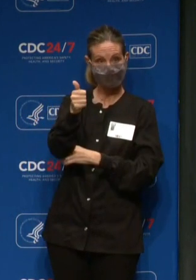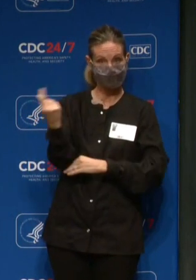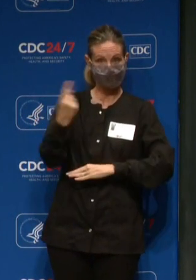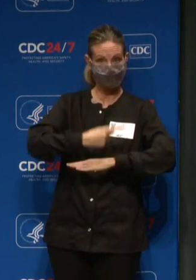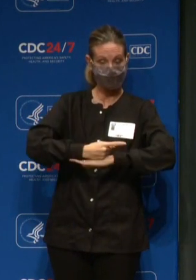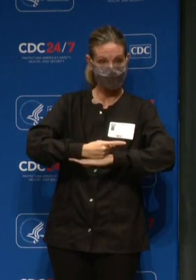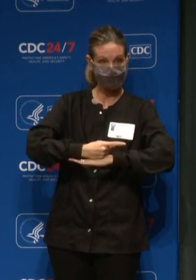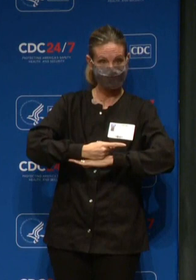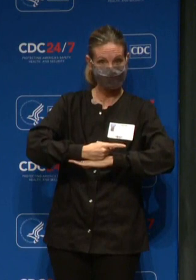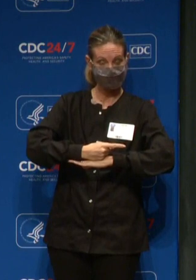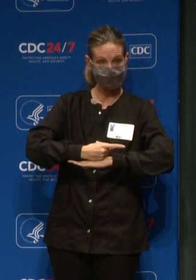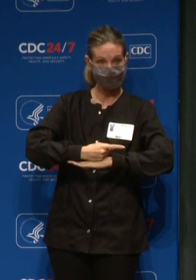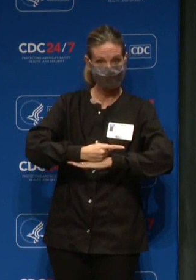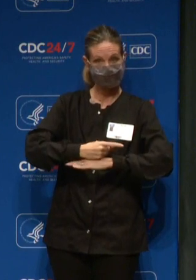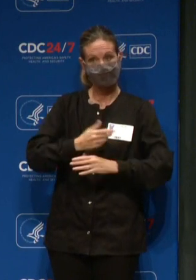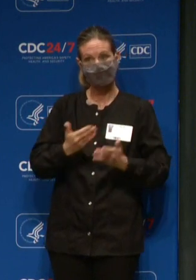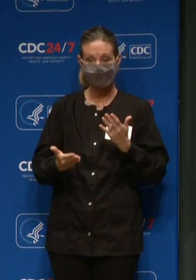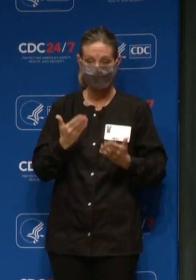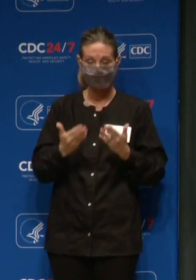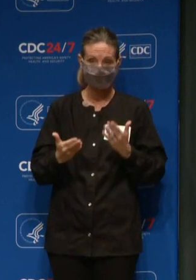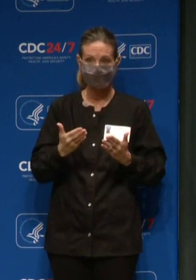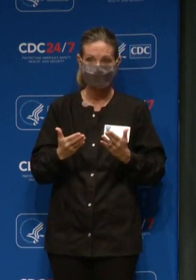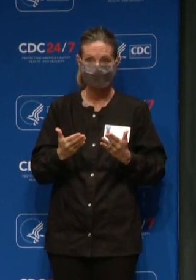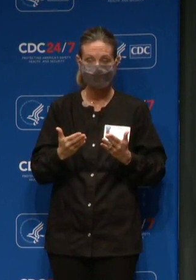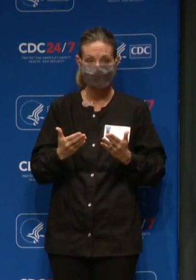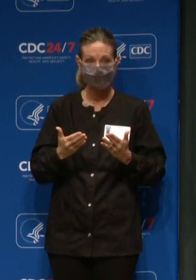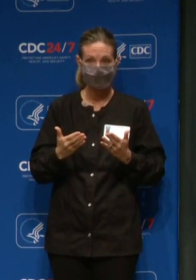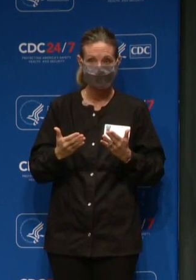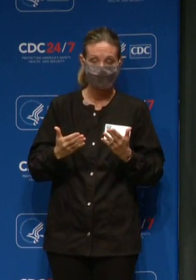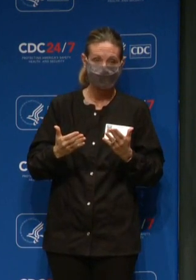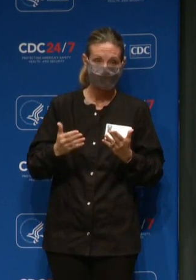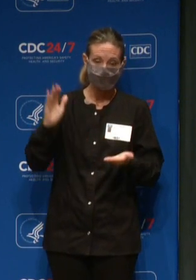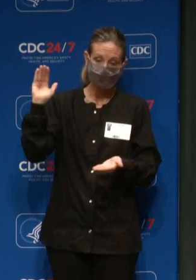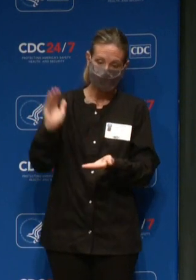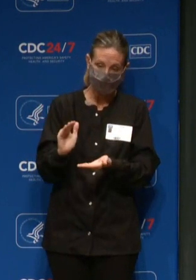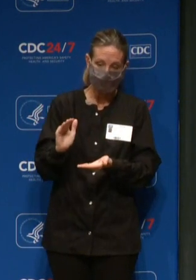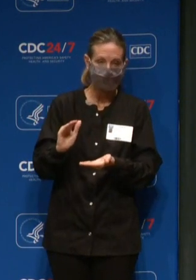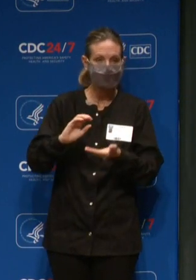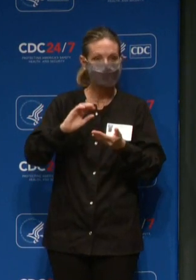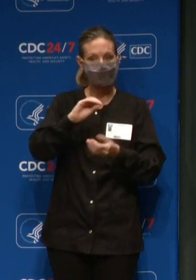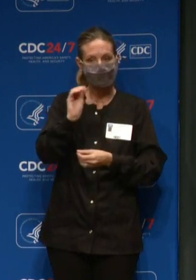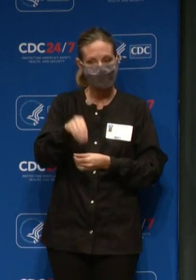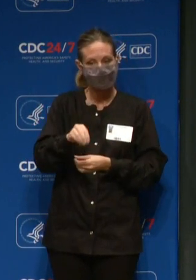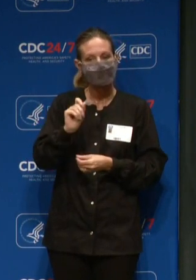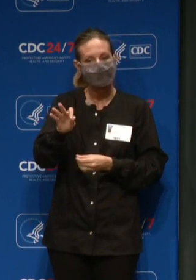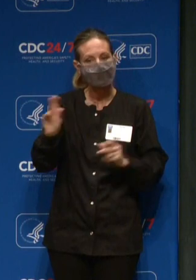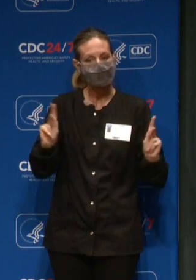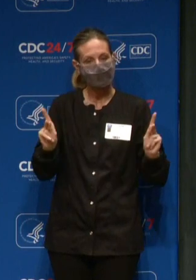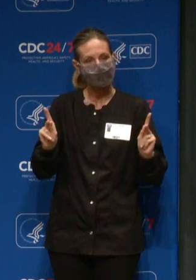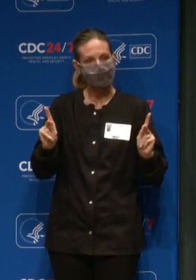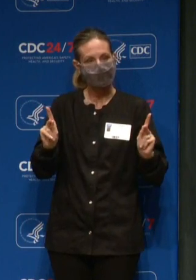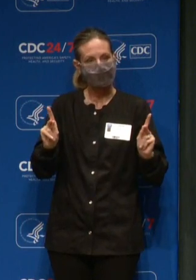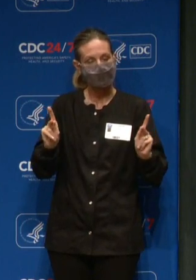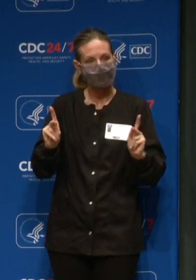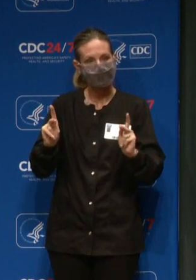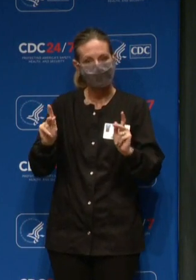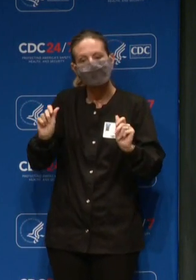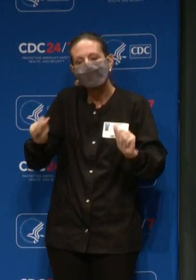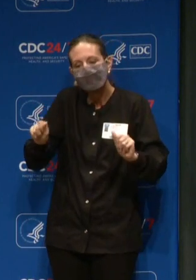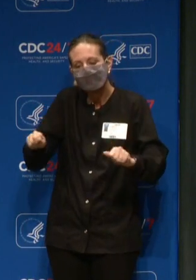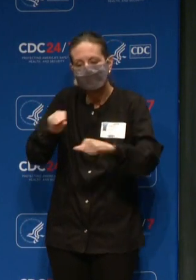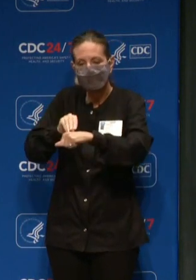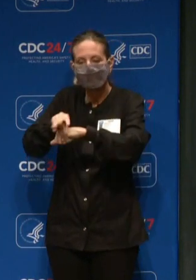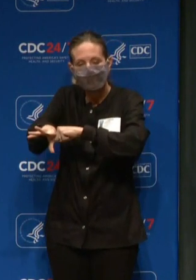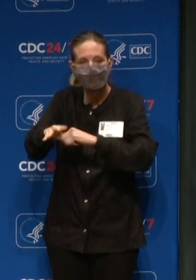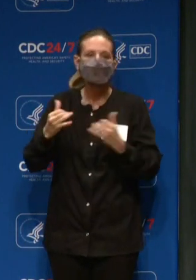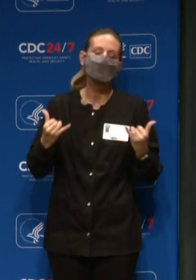missed around maybe 12% of people. And so therefore, we stayed at the 14 days. Now, all